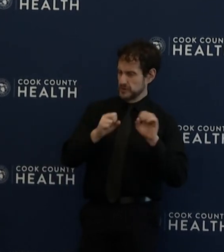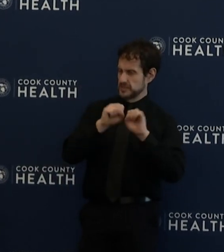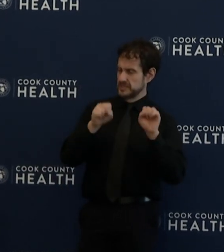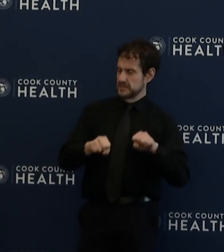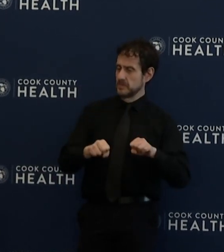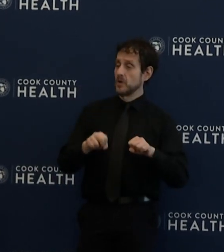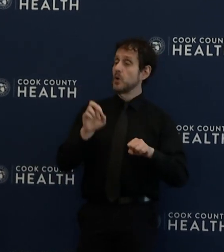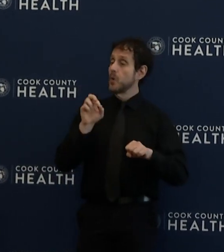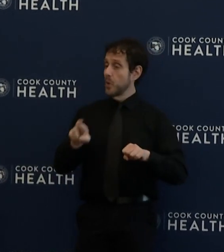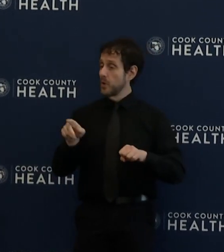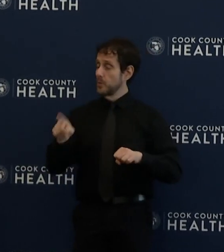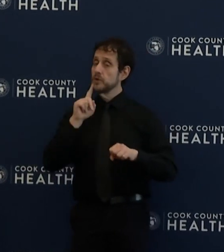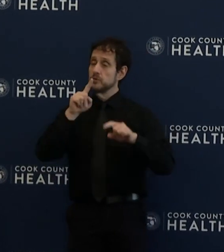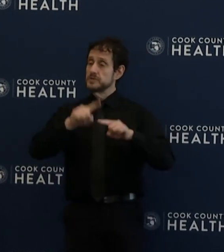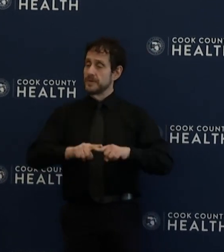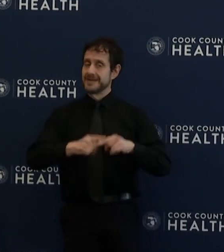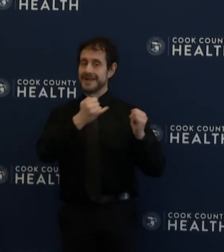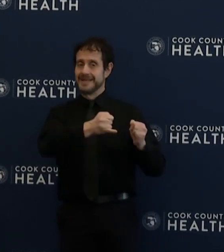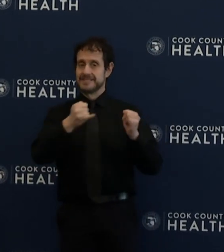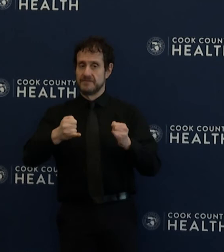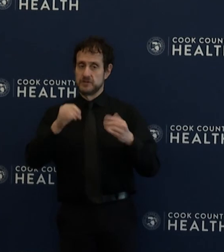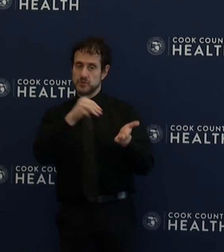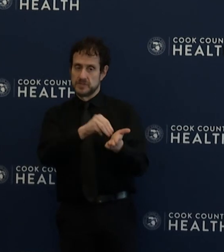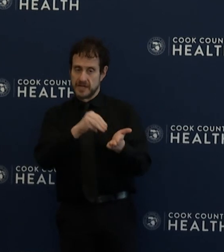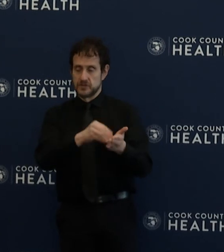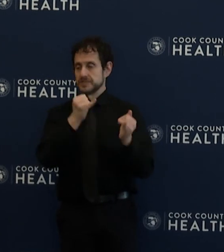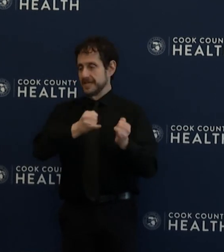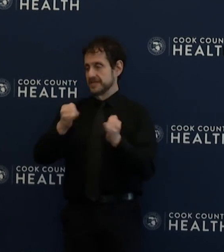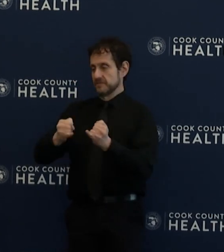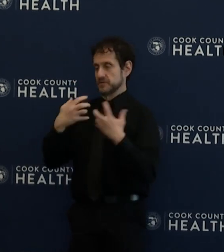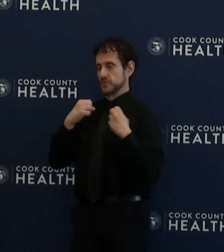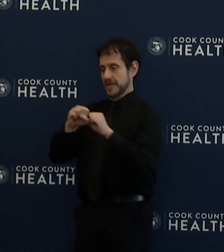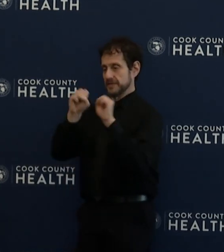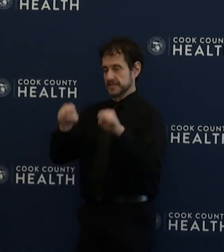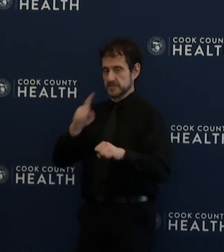on individual health systems and doctors to reach out to their patients?